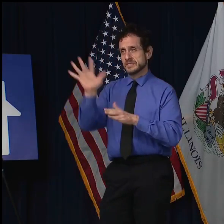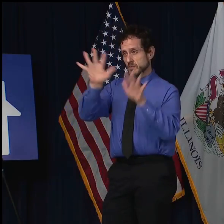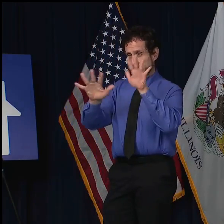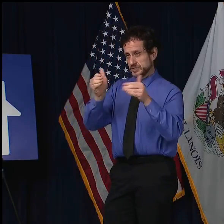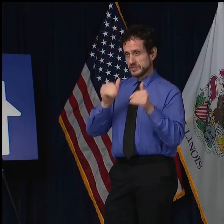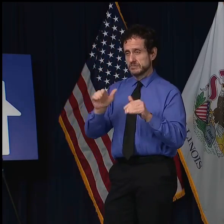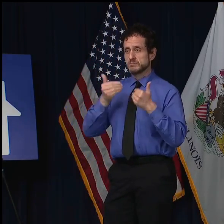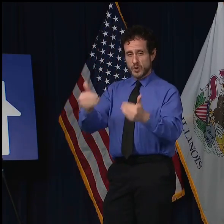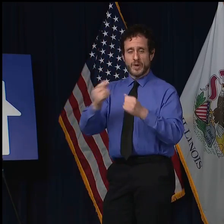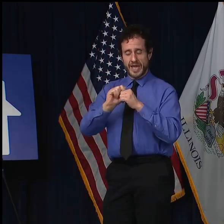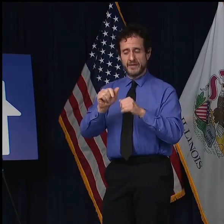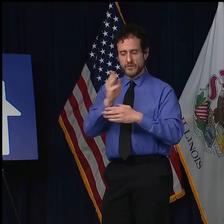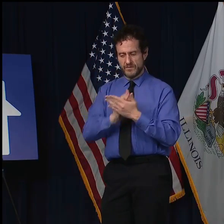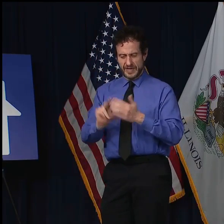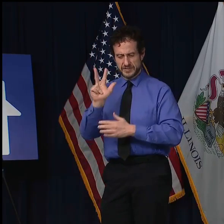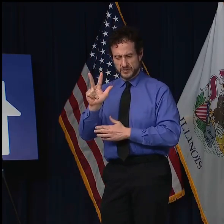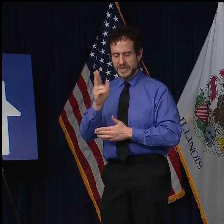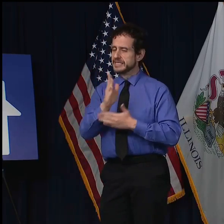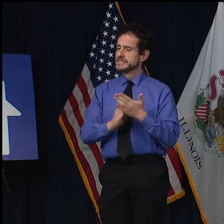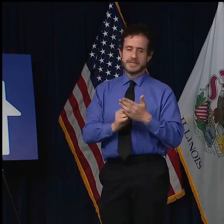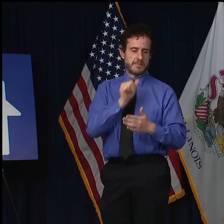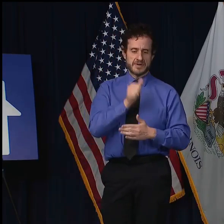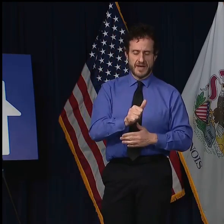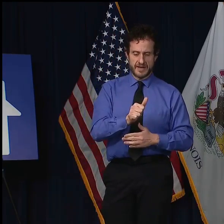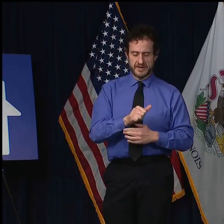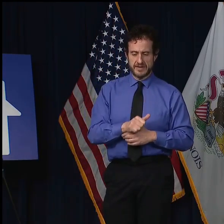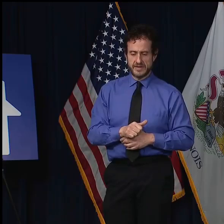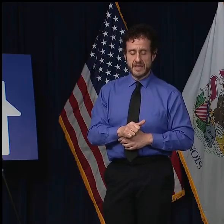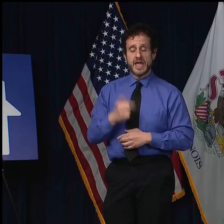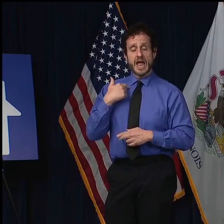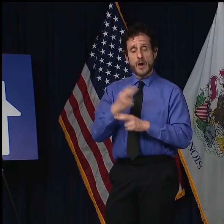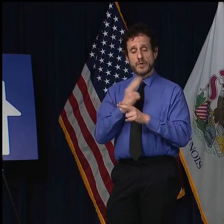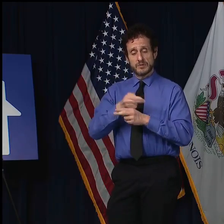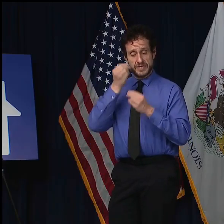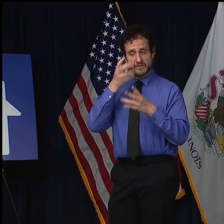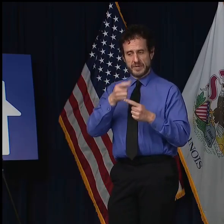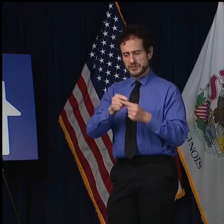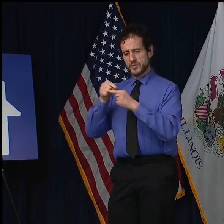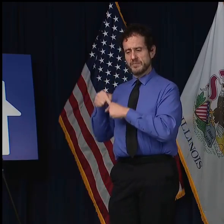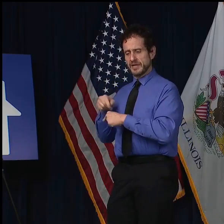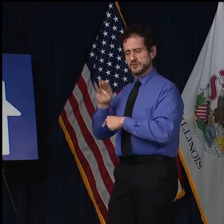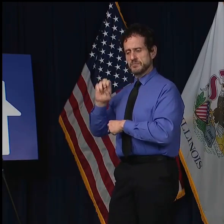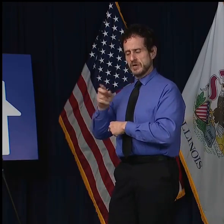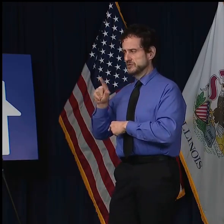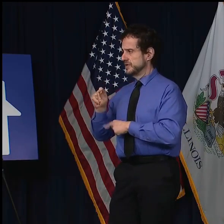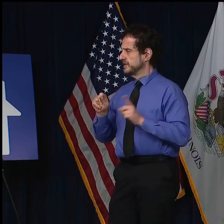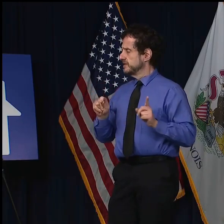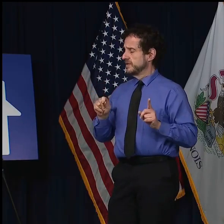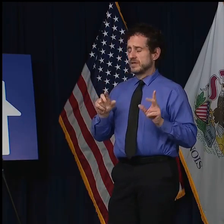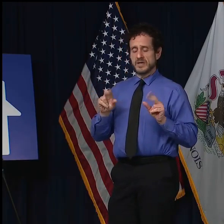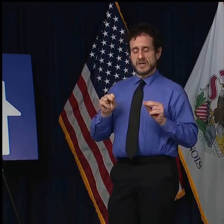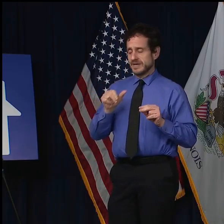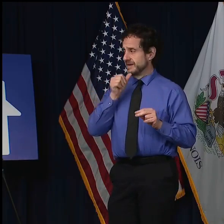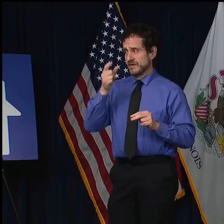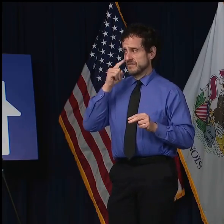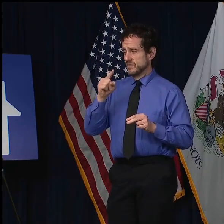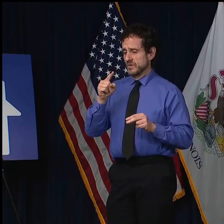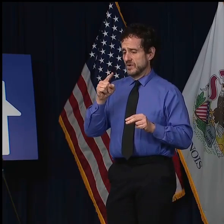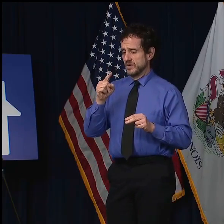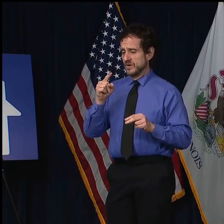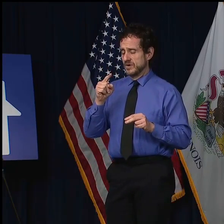forward towards reopening? Is historical data back to March 20th being used at all? Not for the purpose of